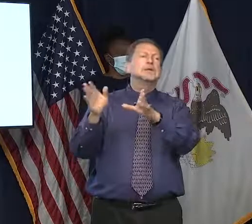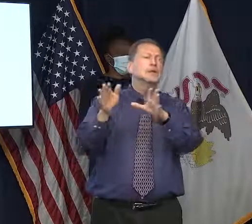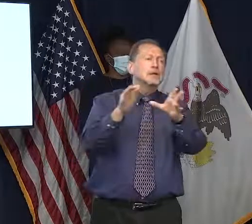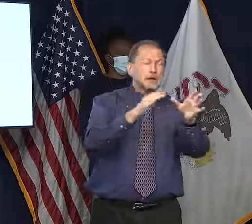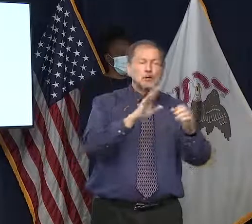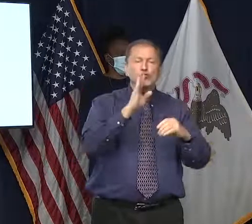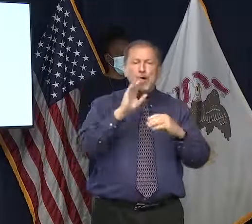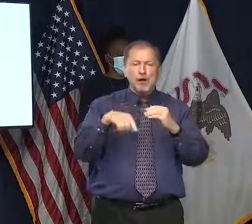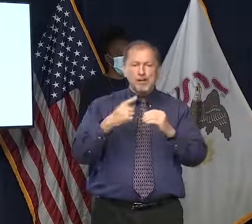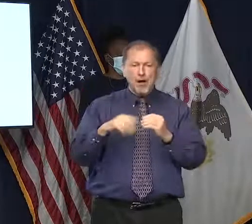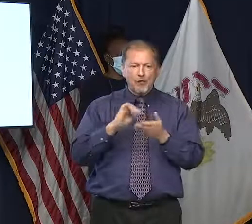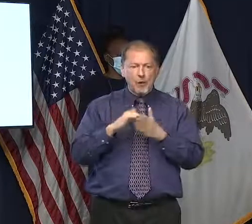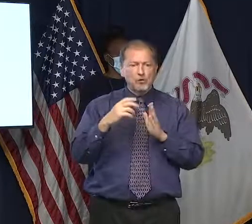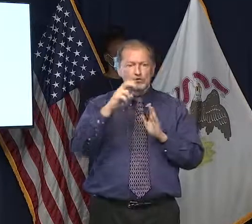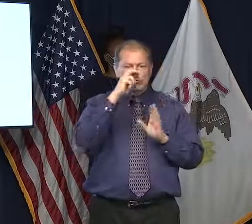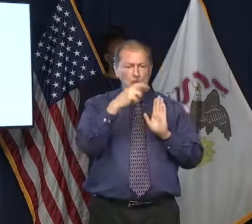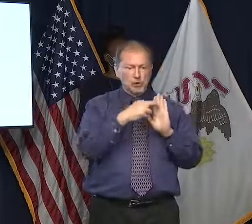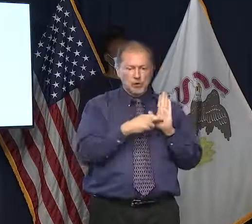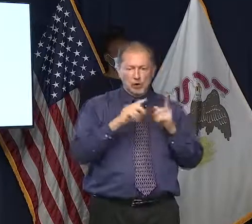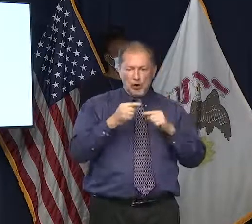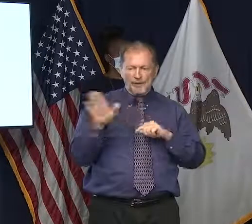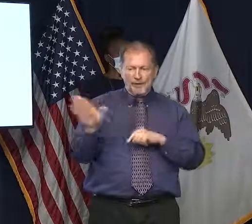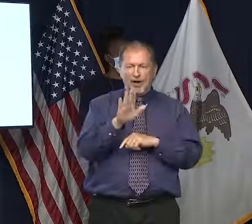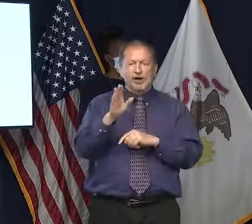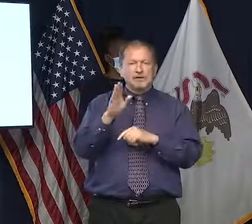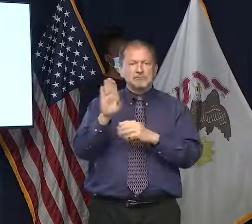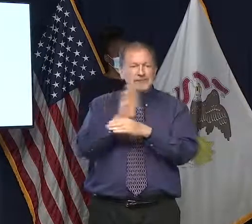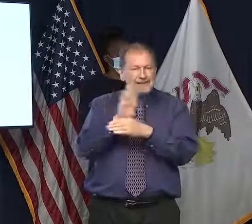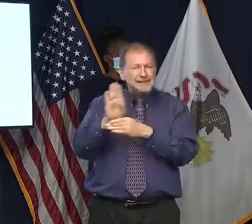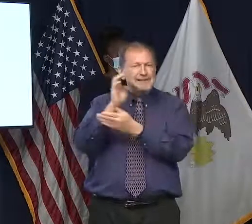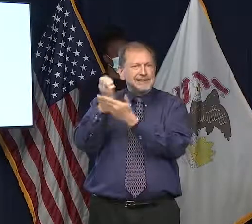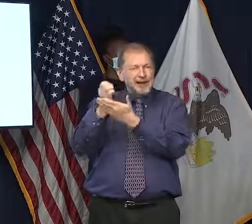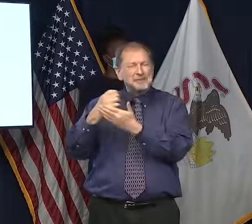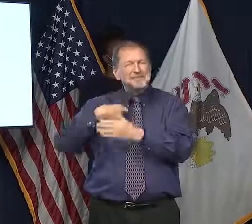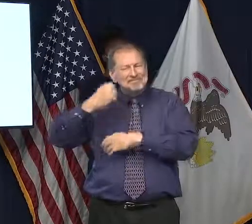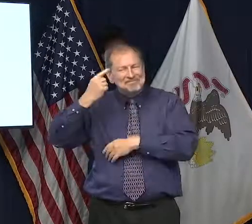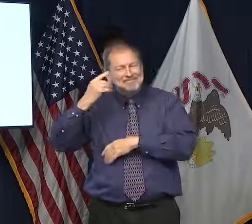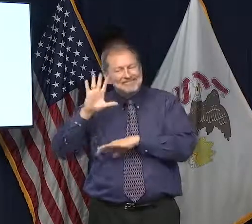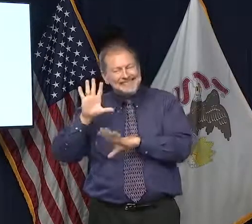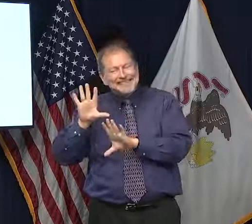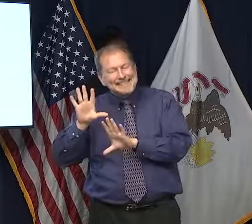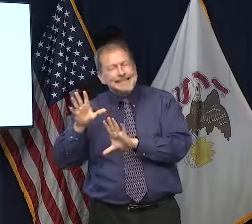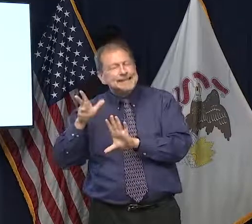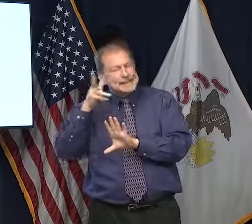I listen regularly to people who are concerned about,